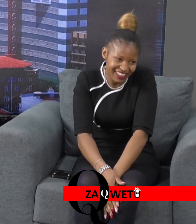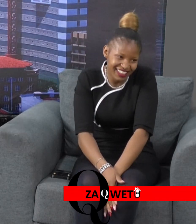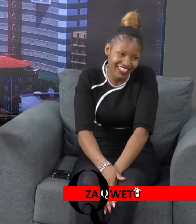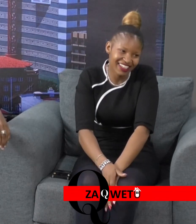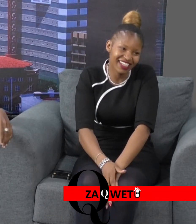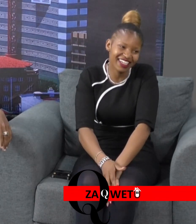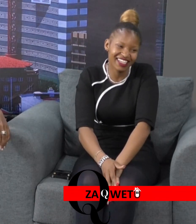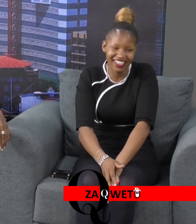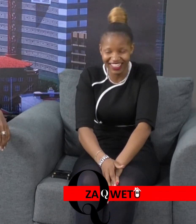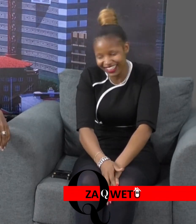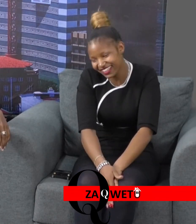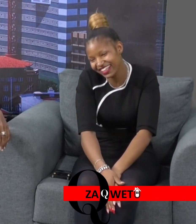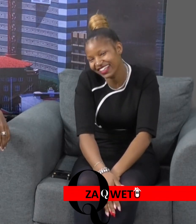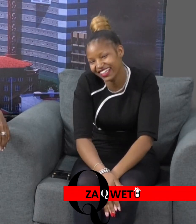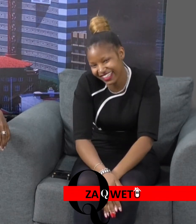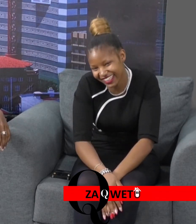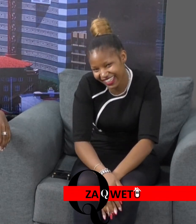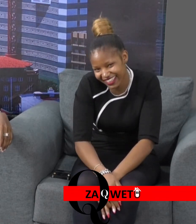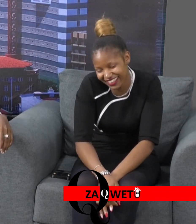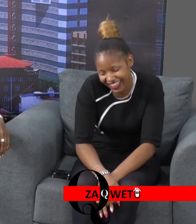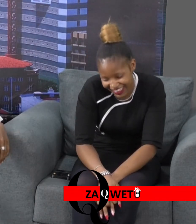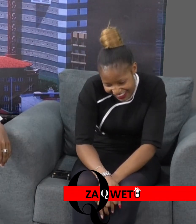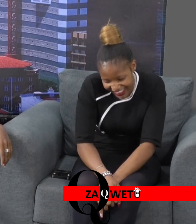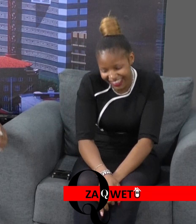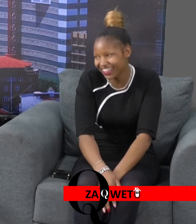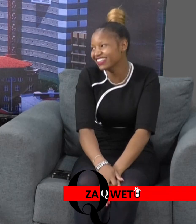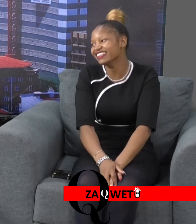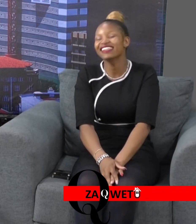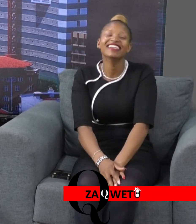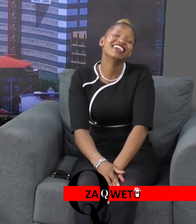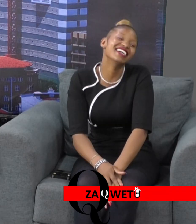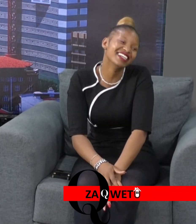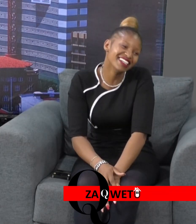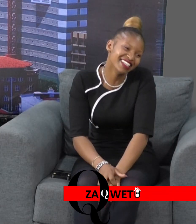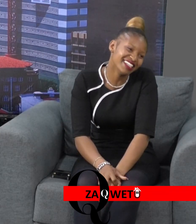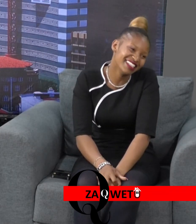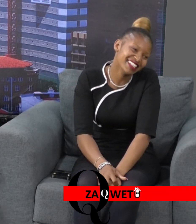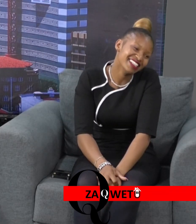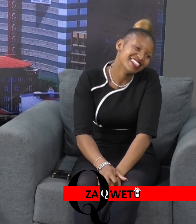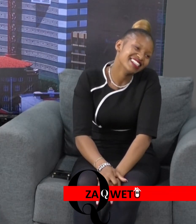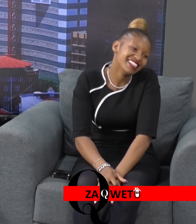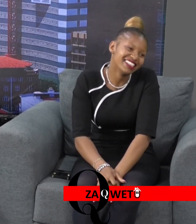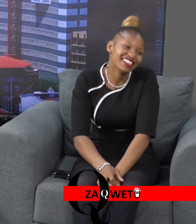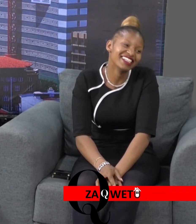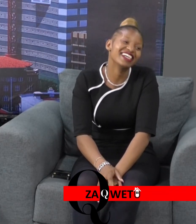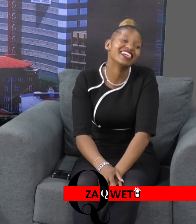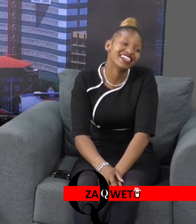I hope the viewers can understand. Yes, they're definitely understanding it.